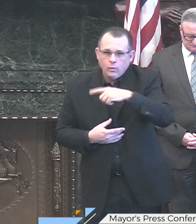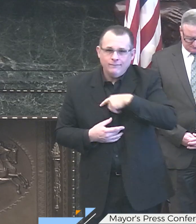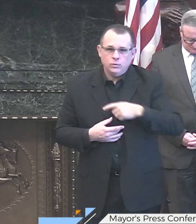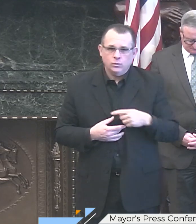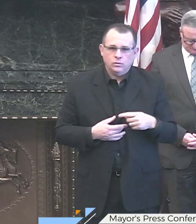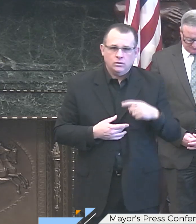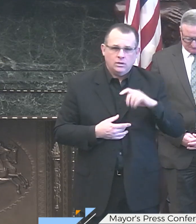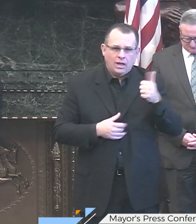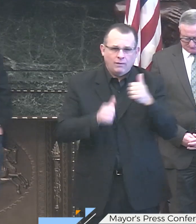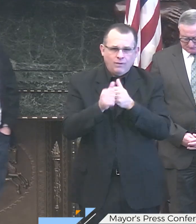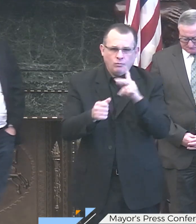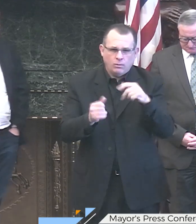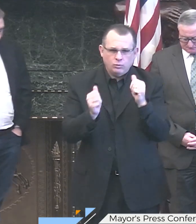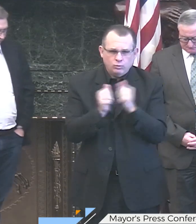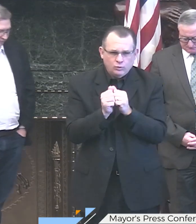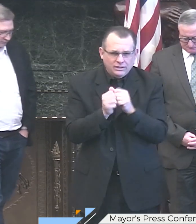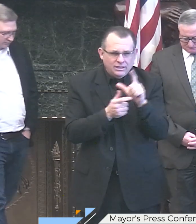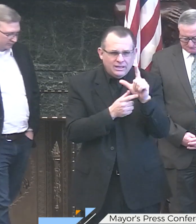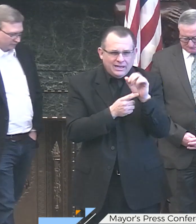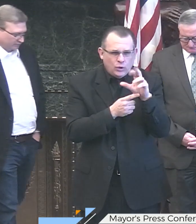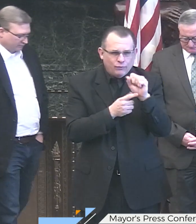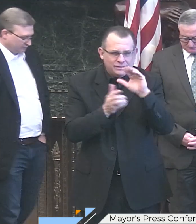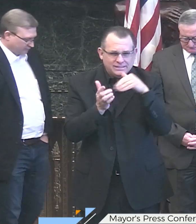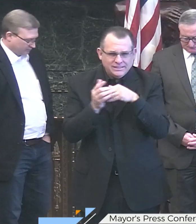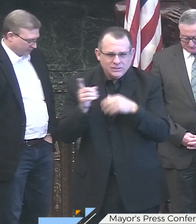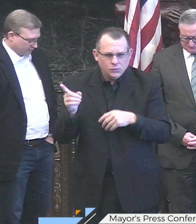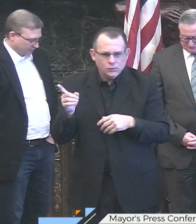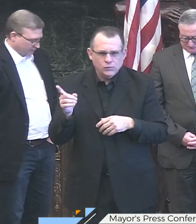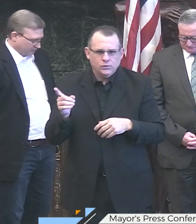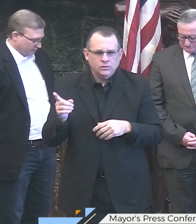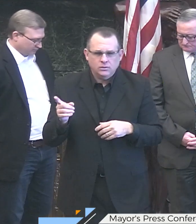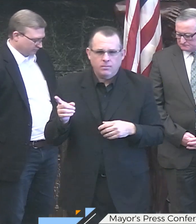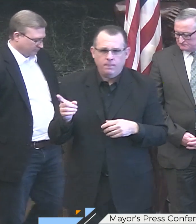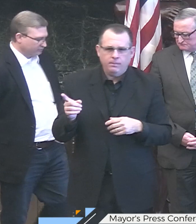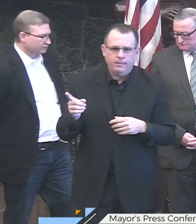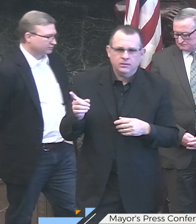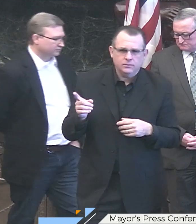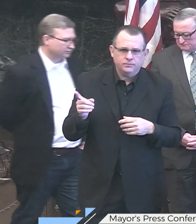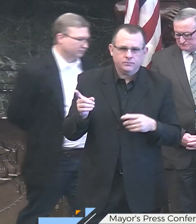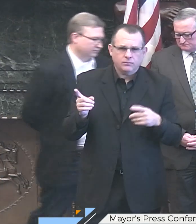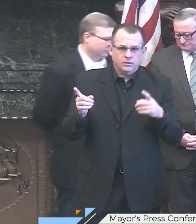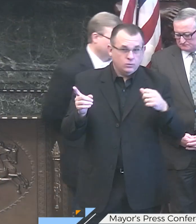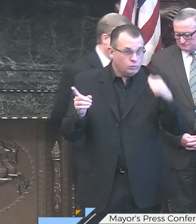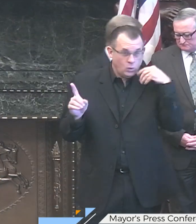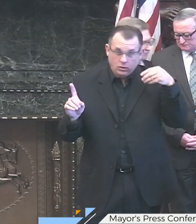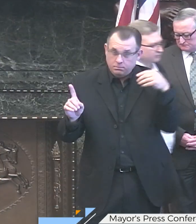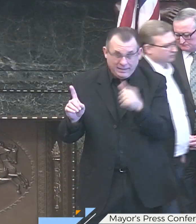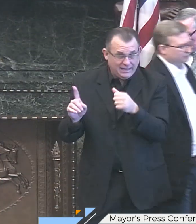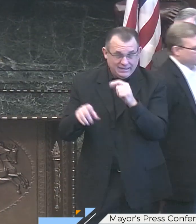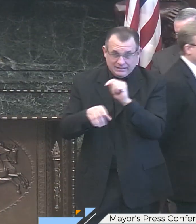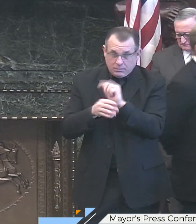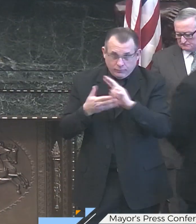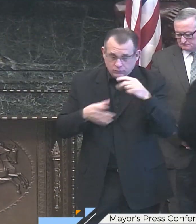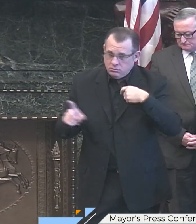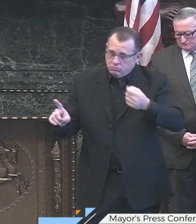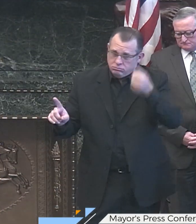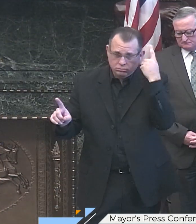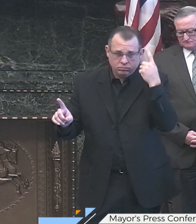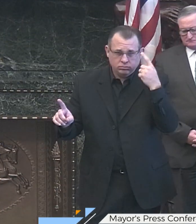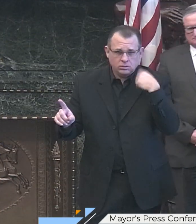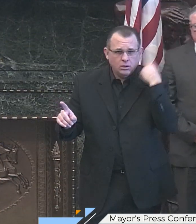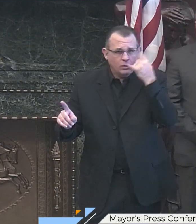Center. Mayor Kenny said there won't be anything paid to Temple, but will you be absorbing any insurance costs